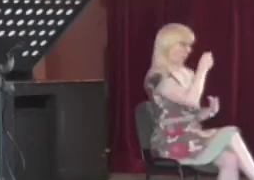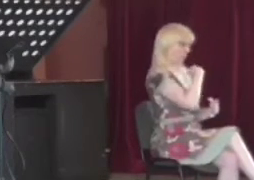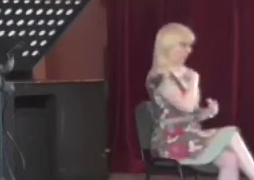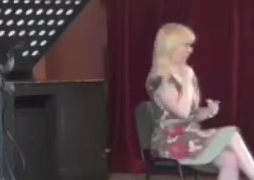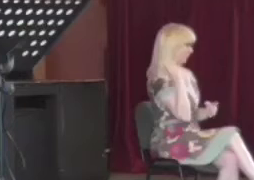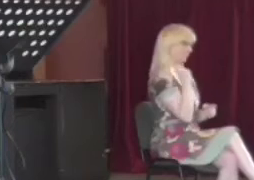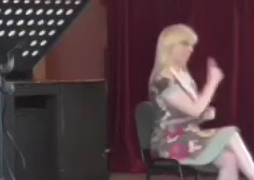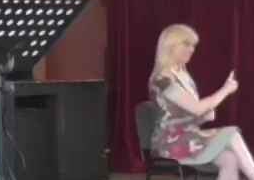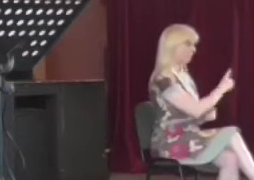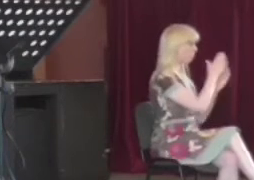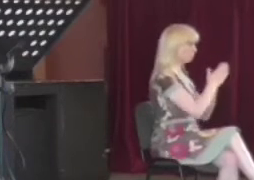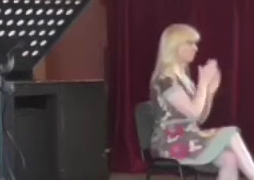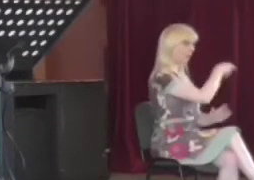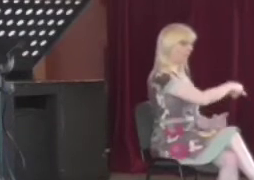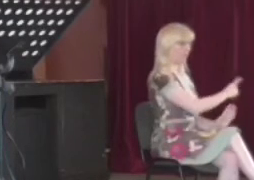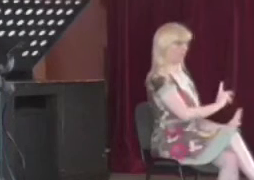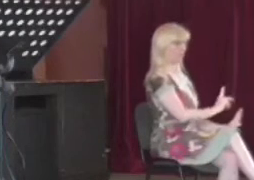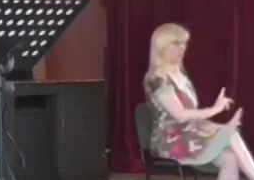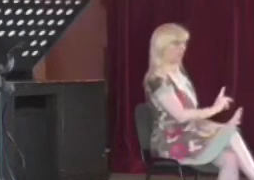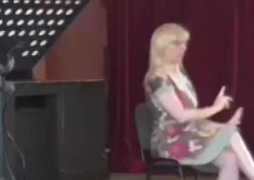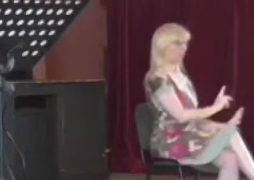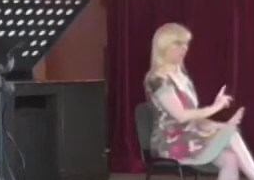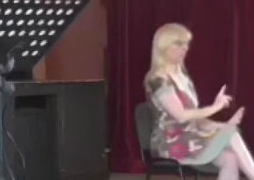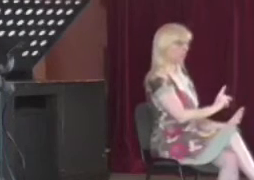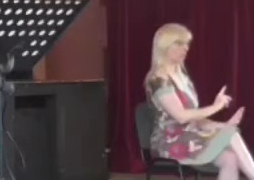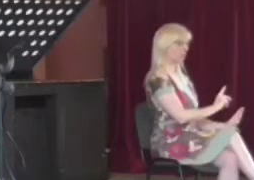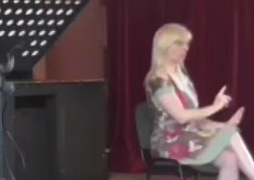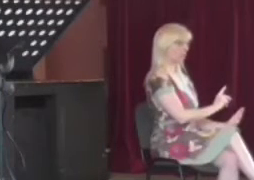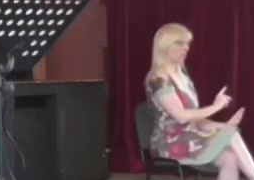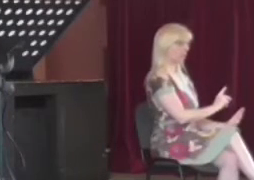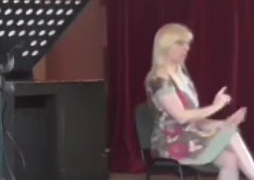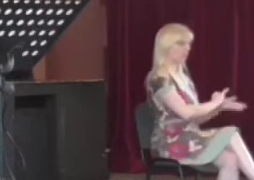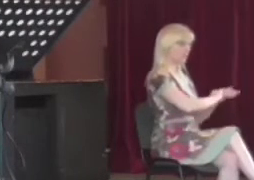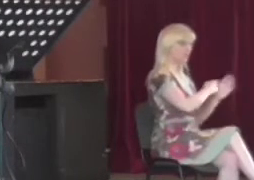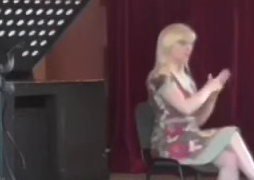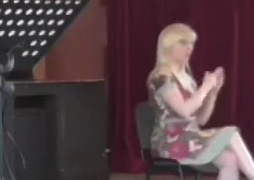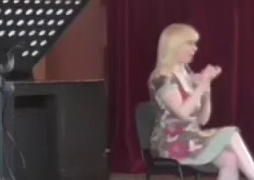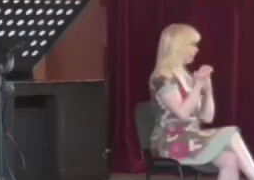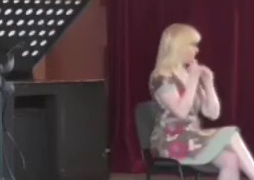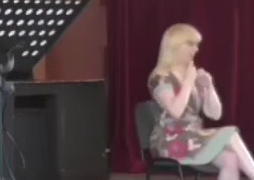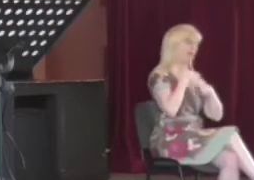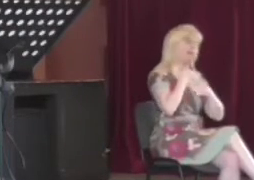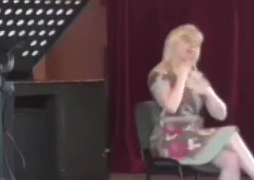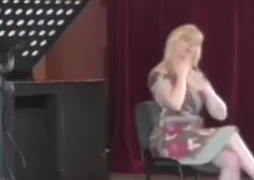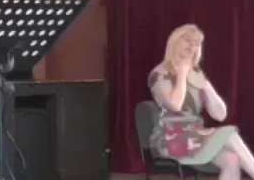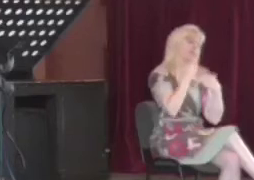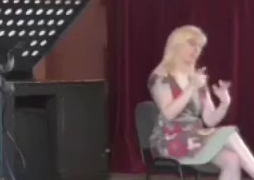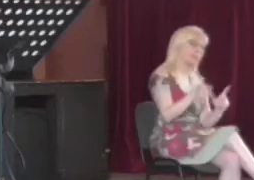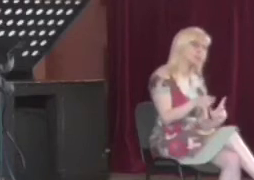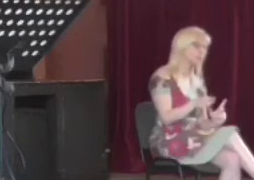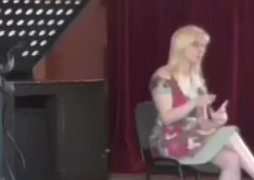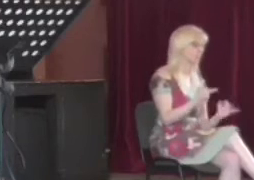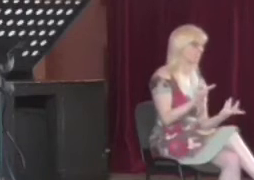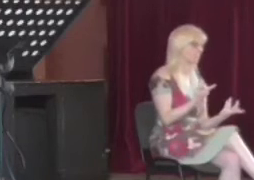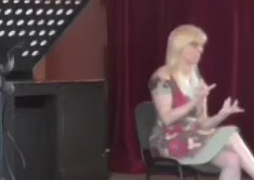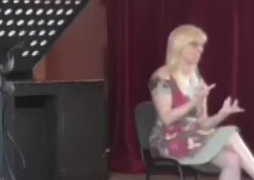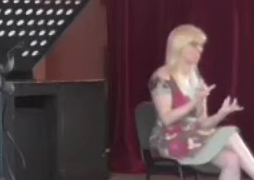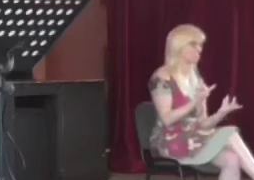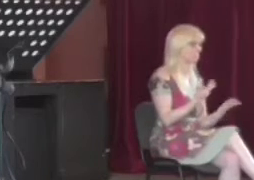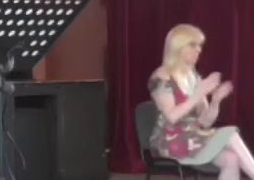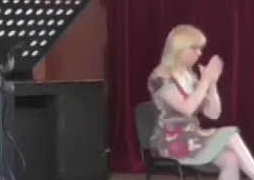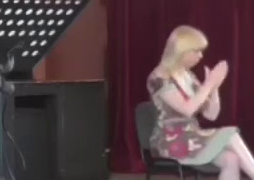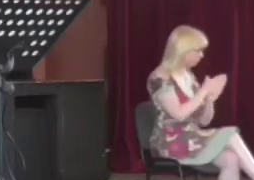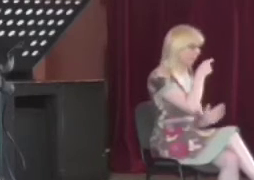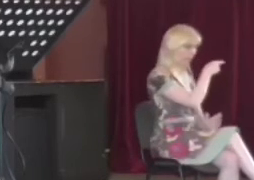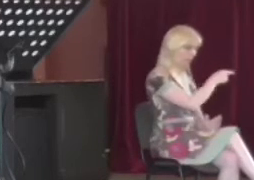Saul spent several days with his disciples in Damascus. At once, he began to preach in the synagogues that Jesus was the Son of